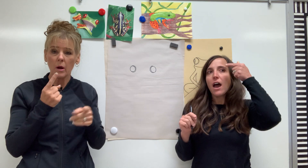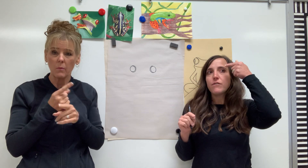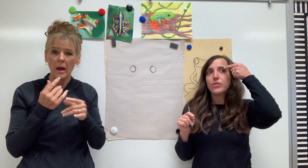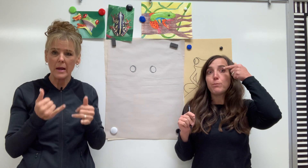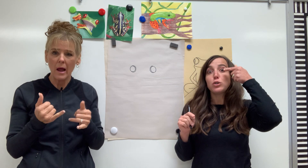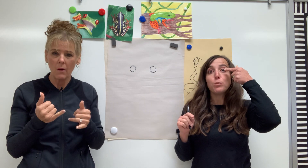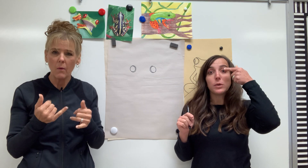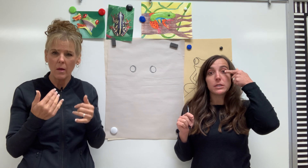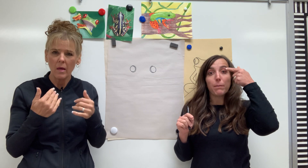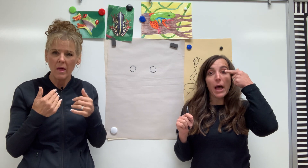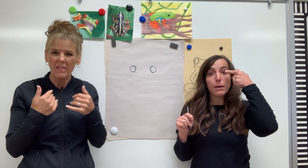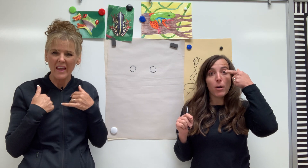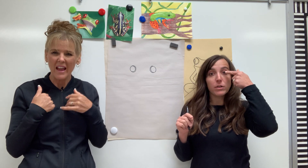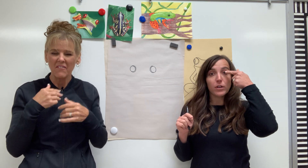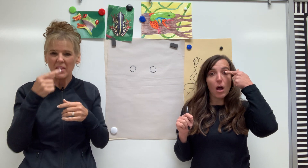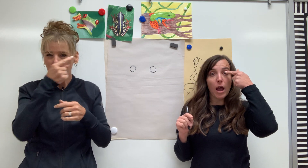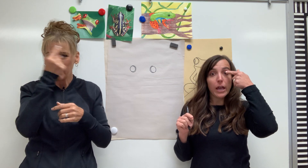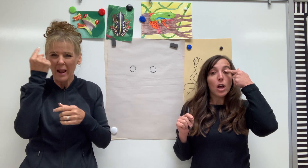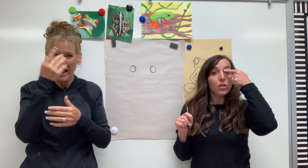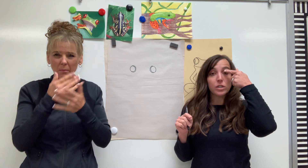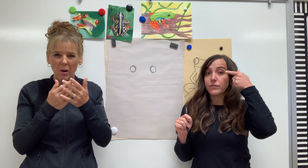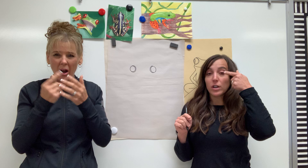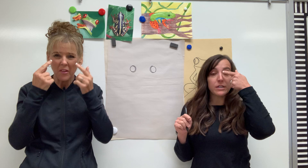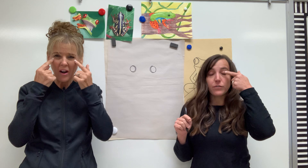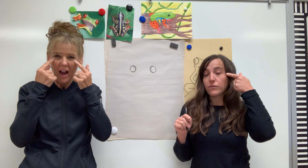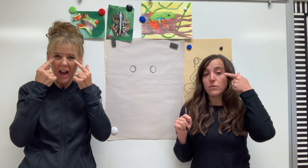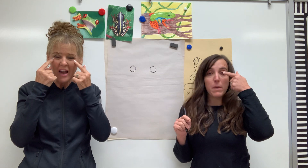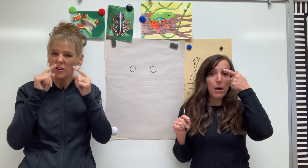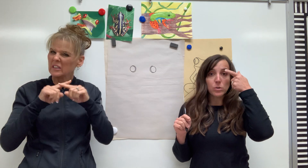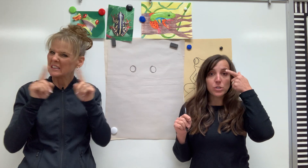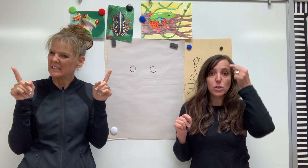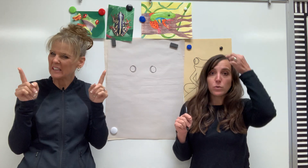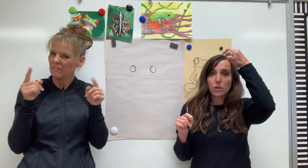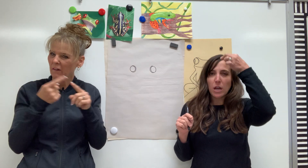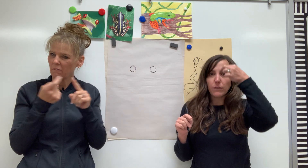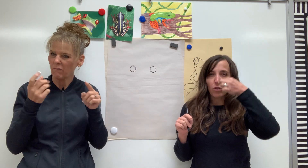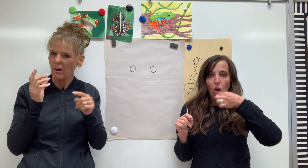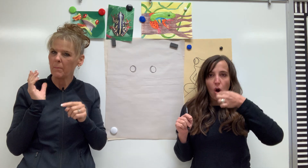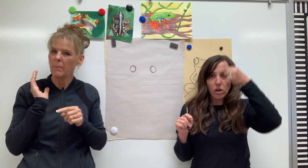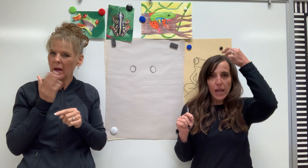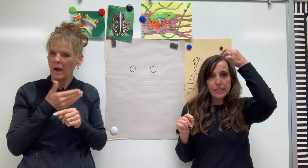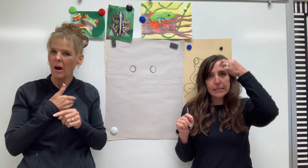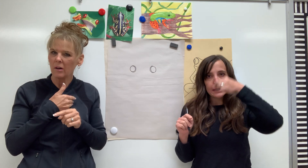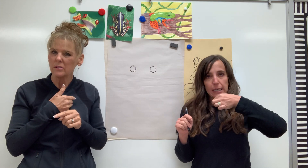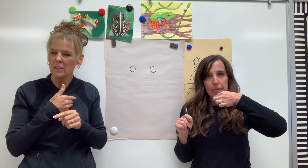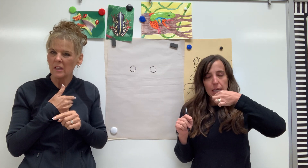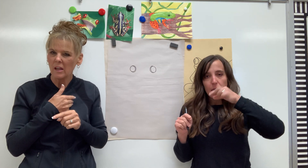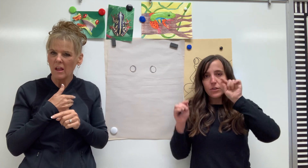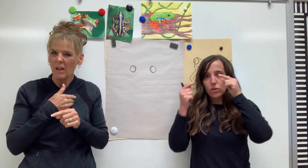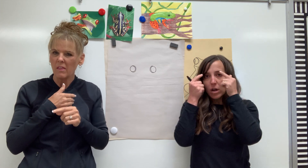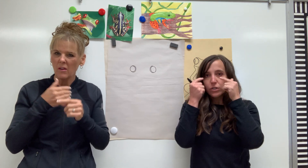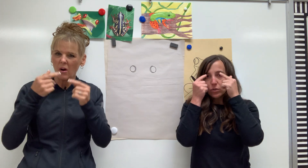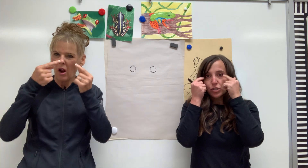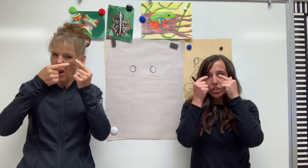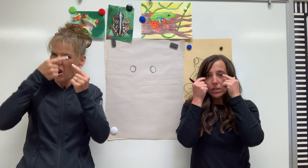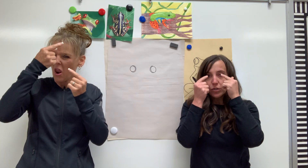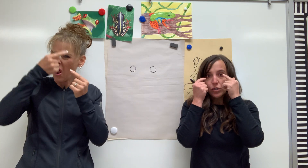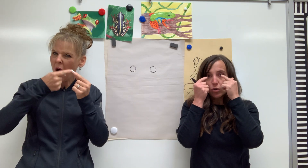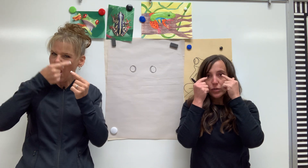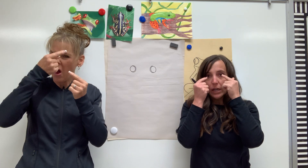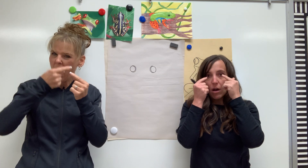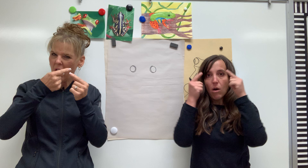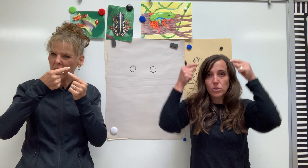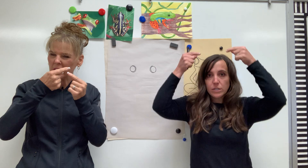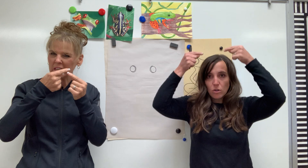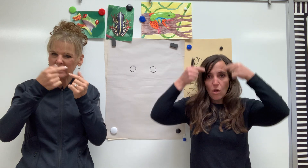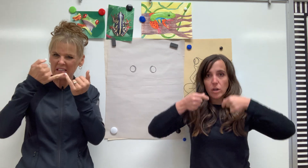they have the pupils, the black part of their eye looks very different from ours too. They're kind of long and skinny. They're not just little